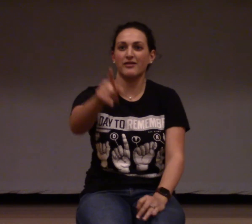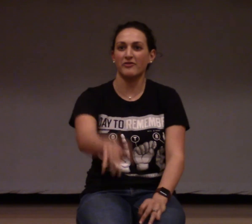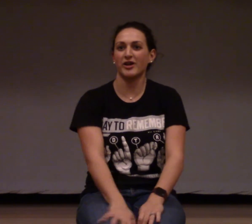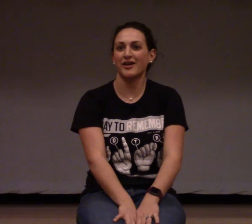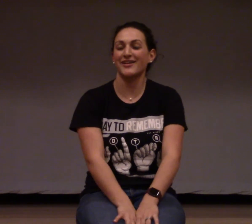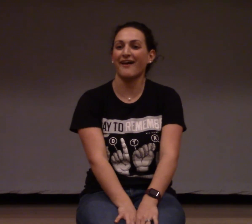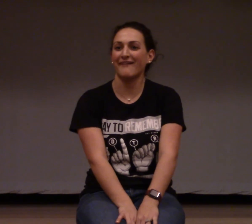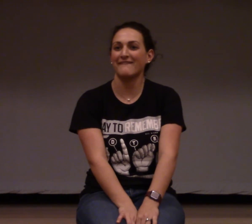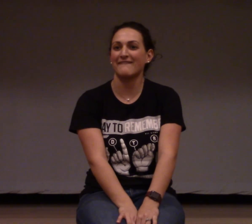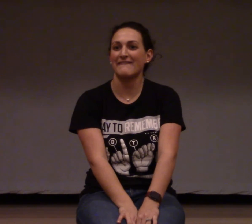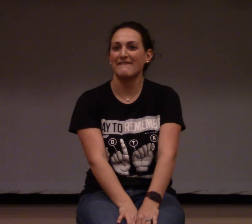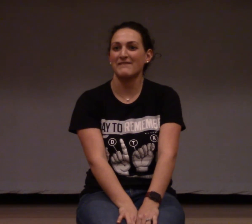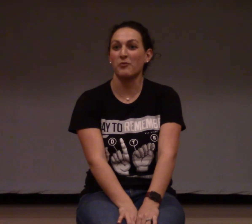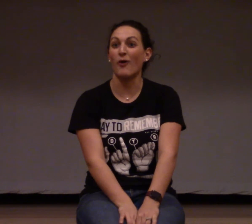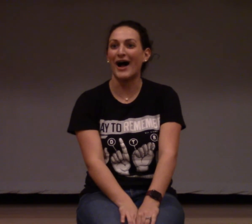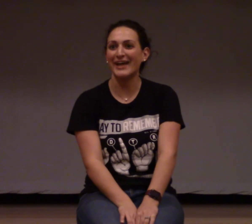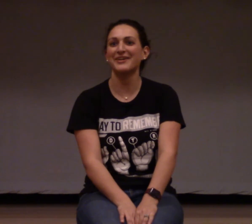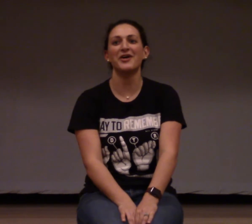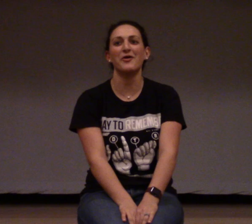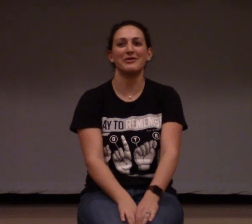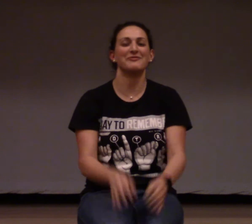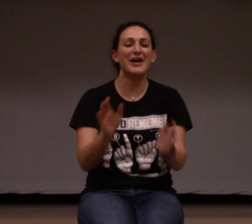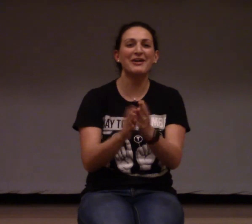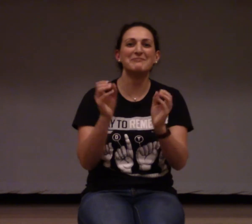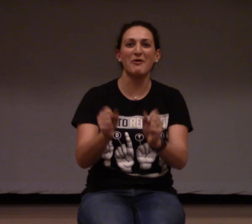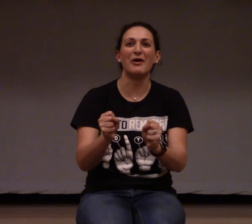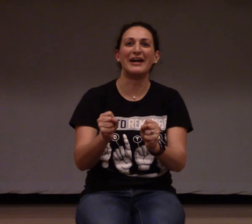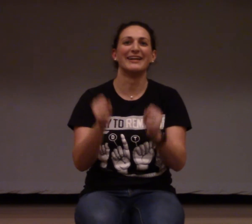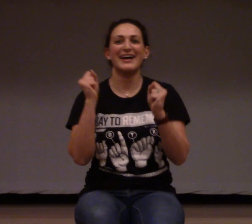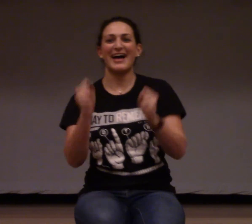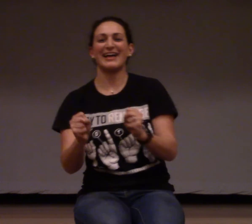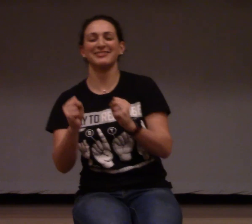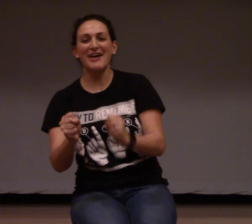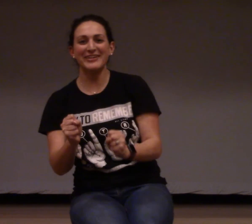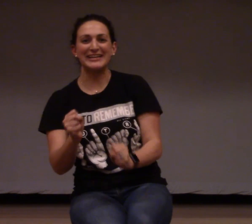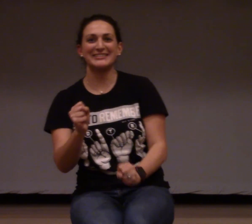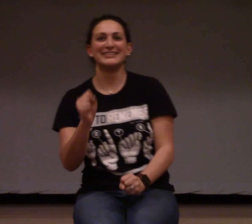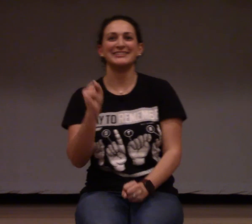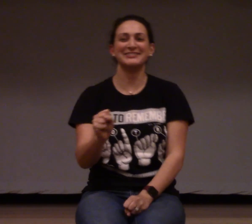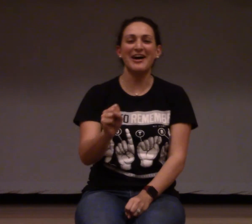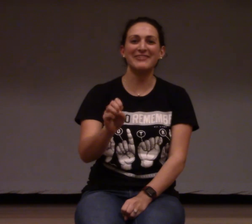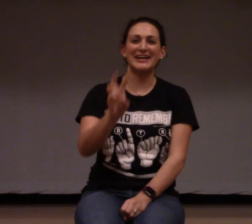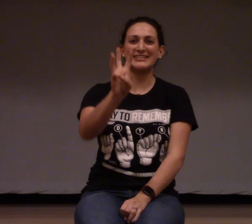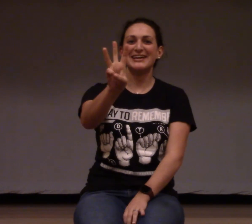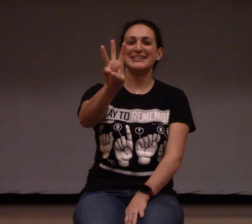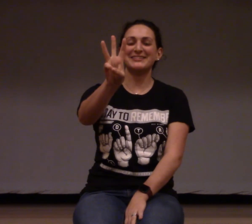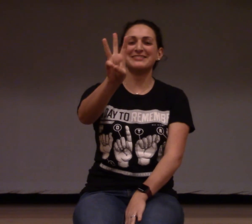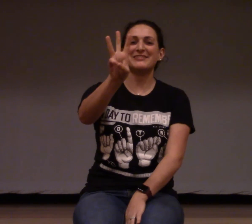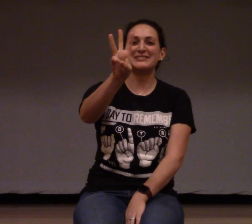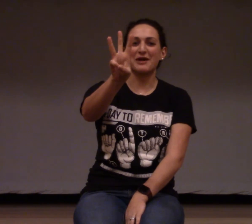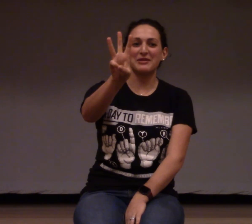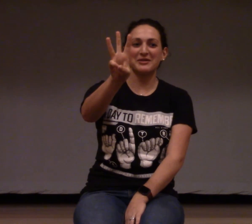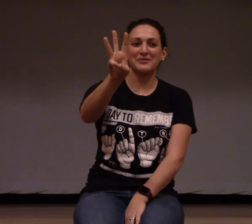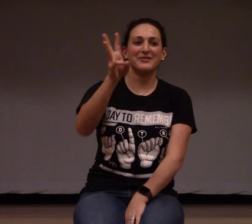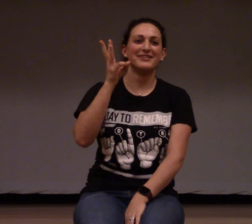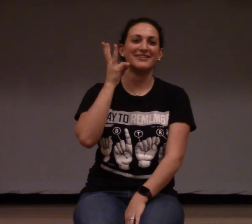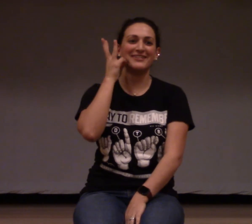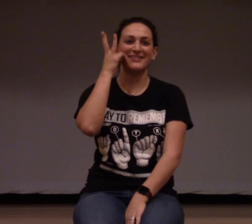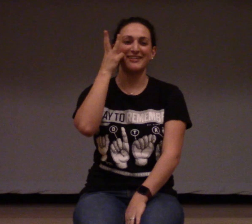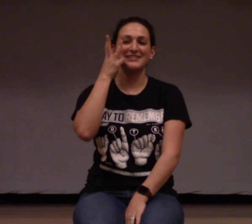day. Yeah. Wine. Oh, very important. Love it. Love it. So it's gonna be a W. Swirl